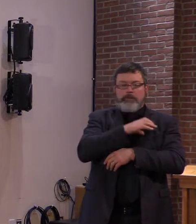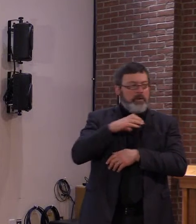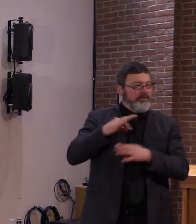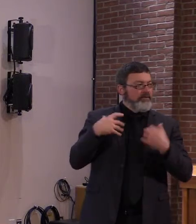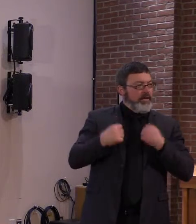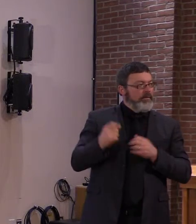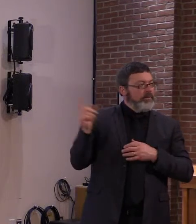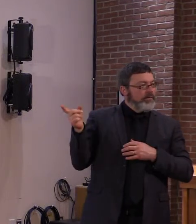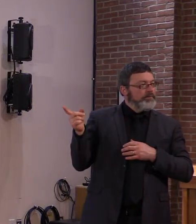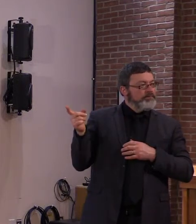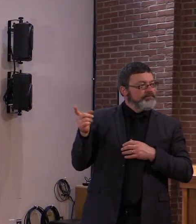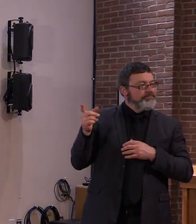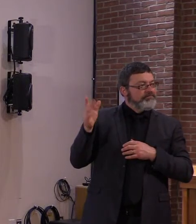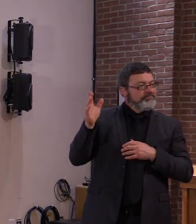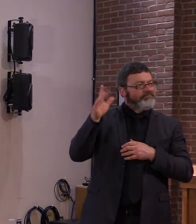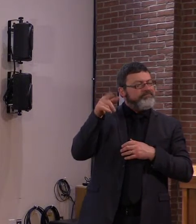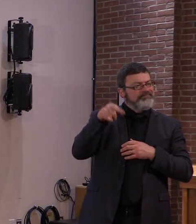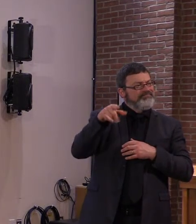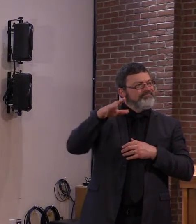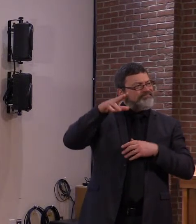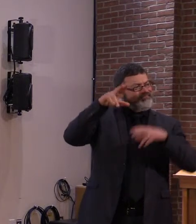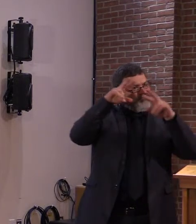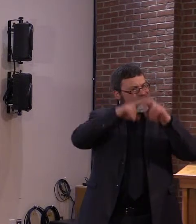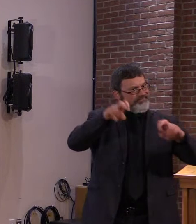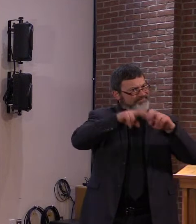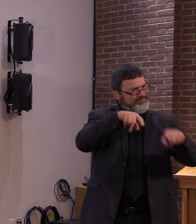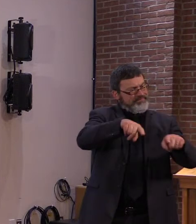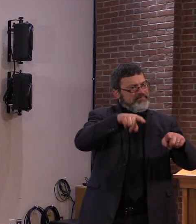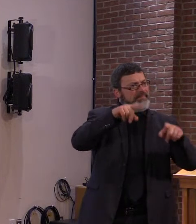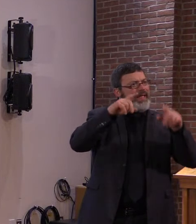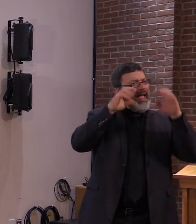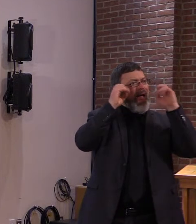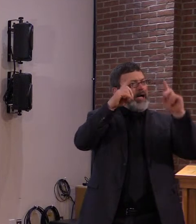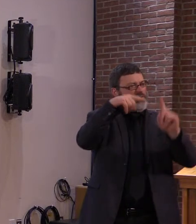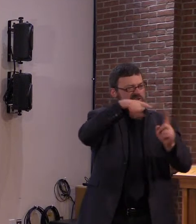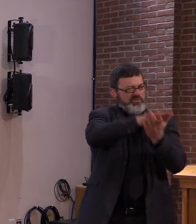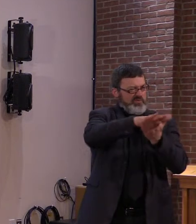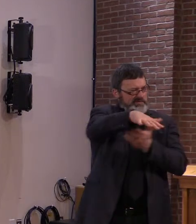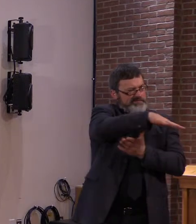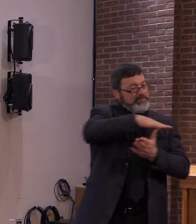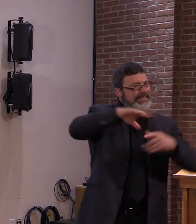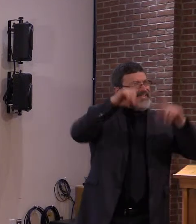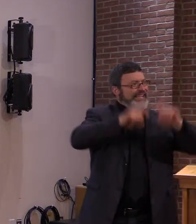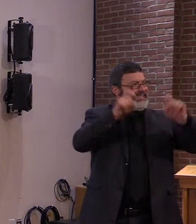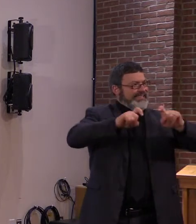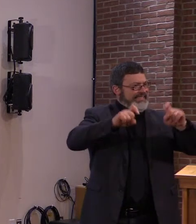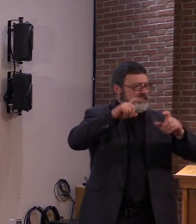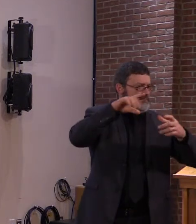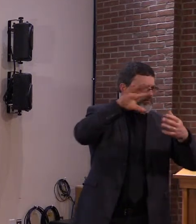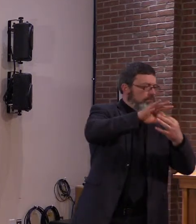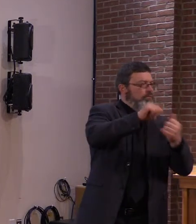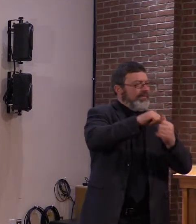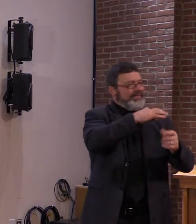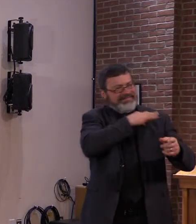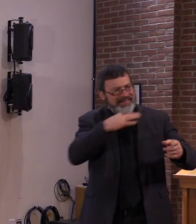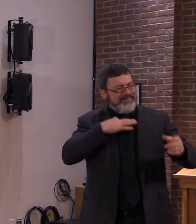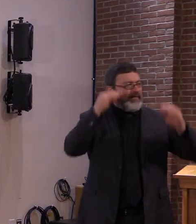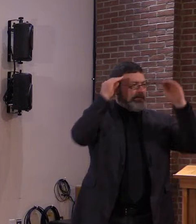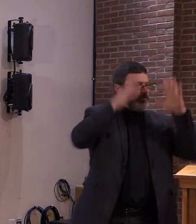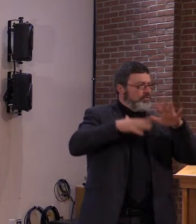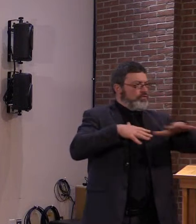breaking situation at the same time. St. Albans does, I'll leave it to Dr. Levine